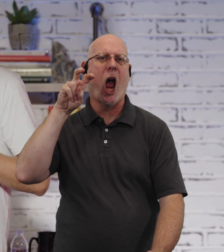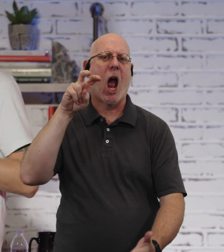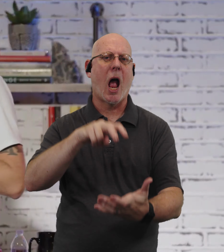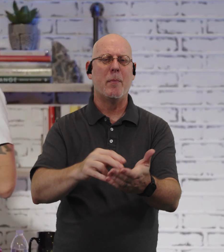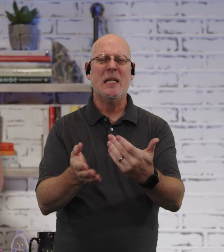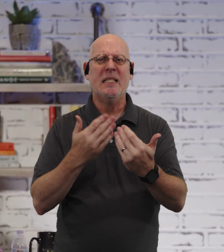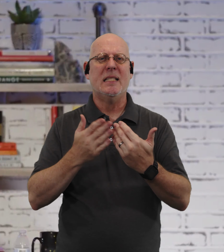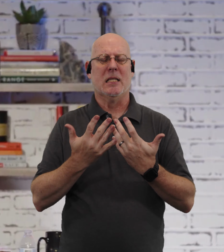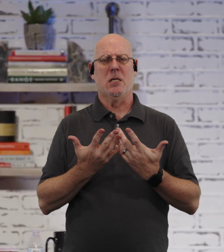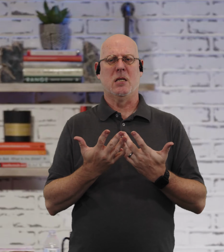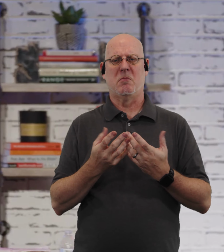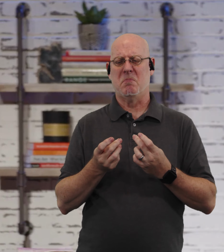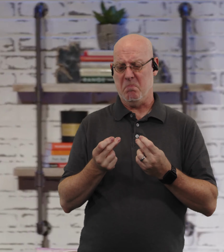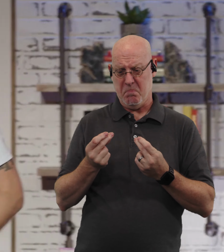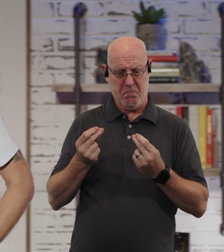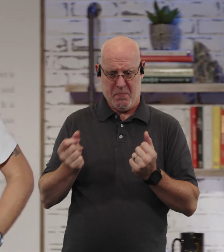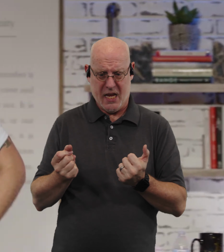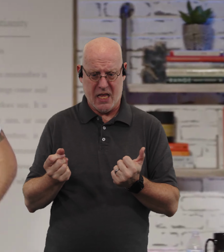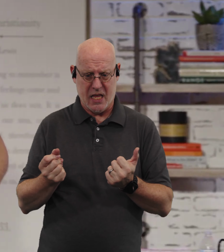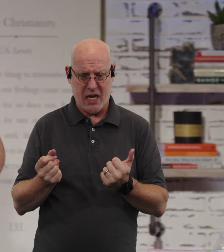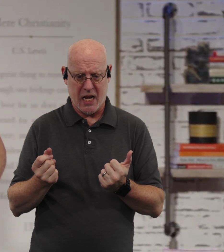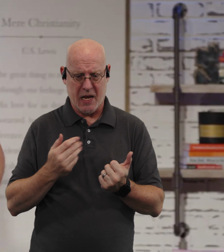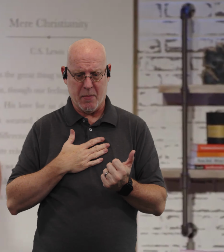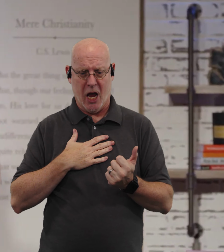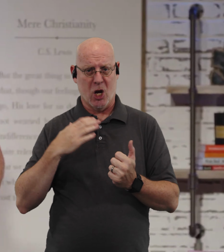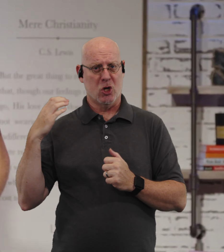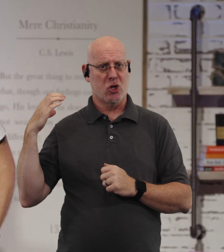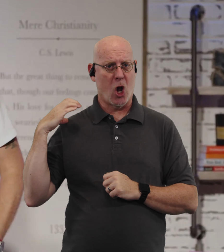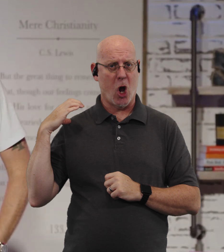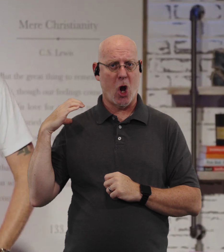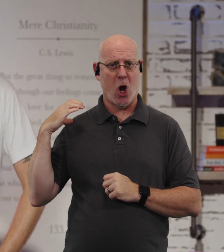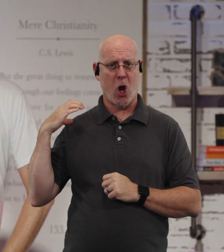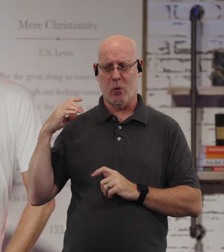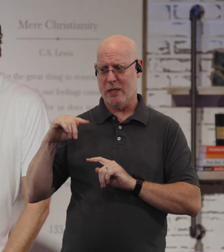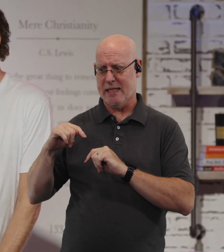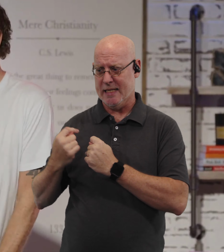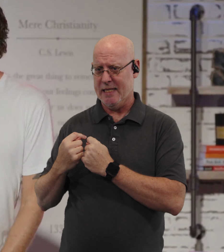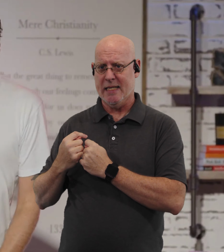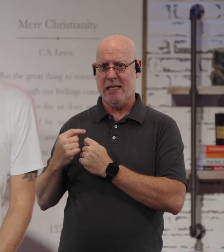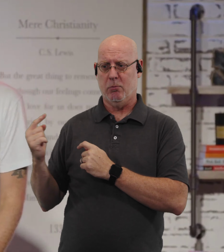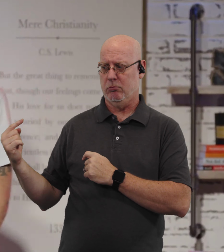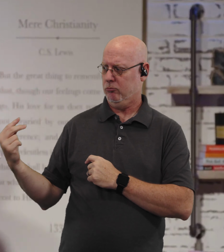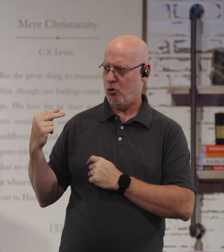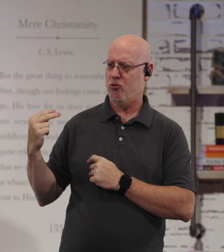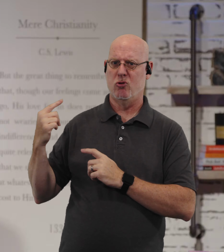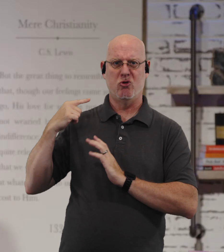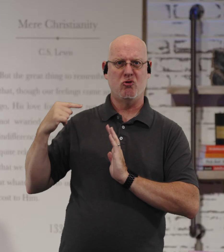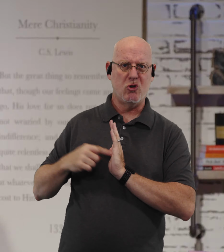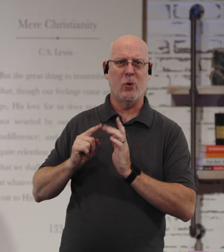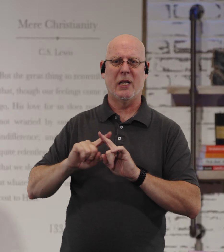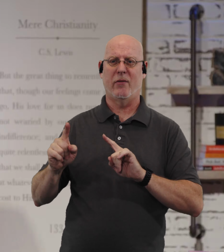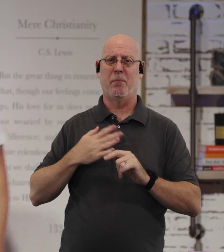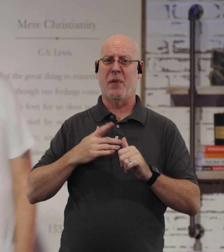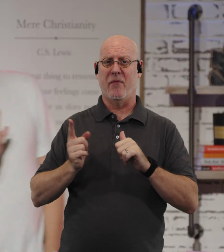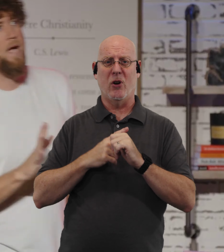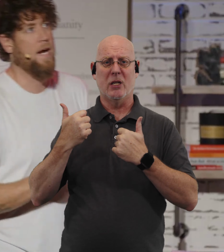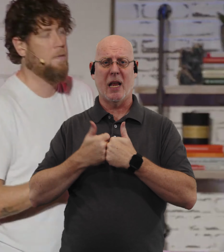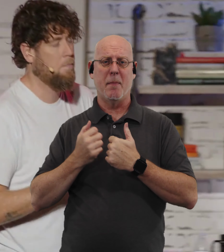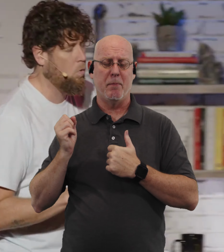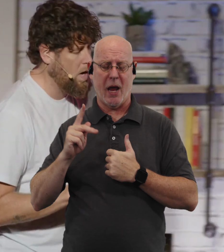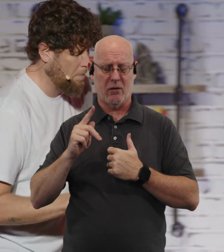more ease. And almost instantly, my coach and my teammates noticed the difference. Matter of fact, my first